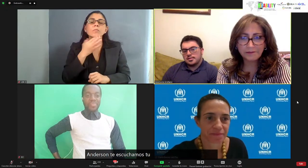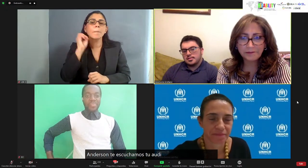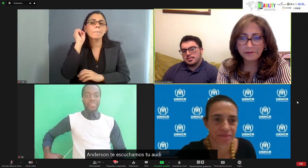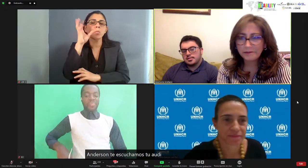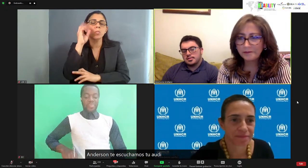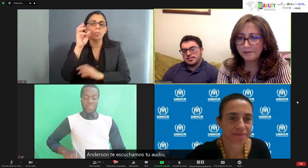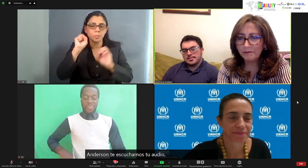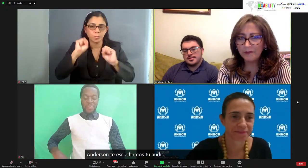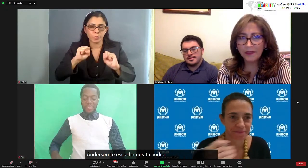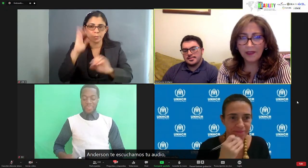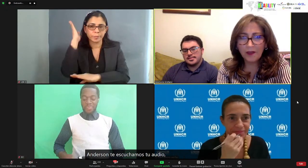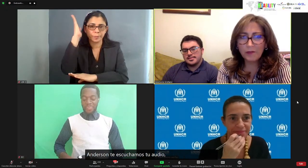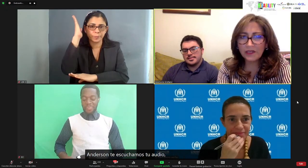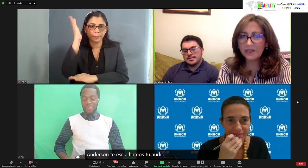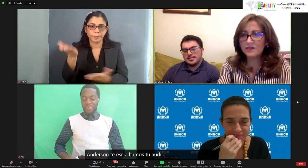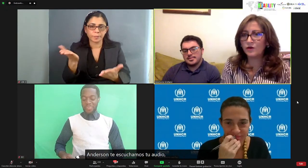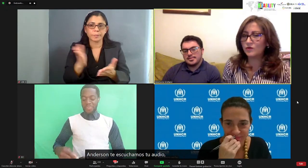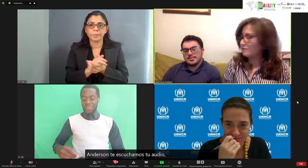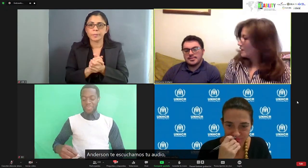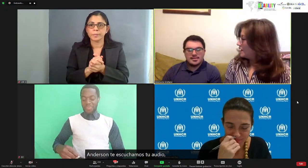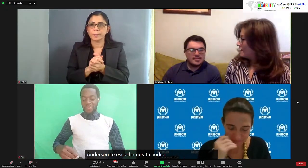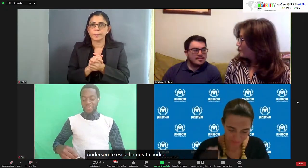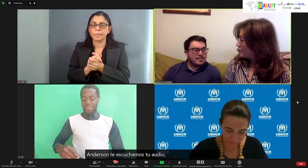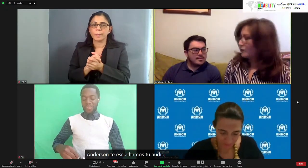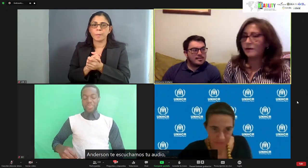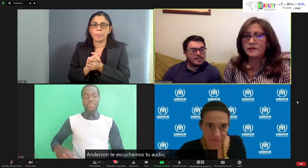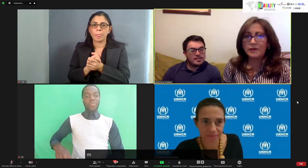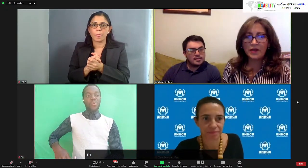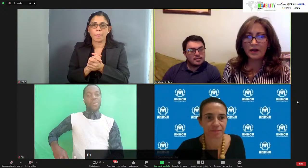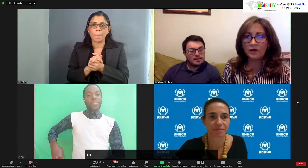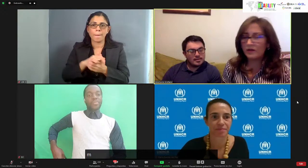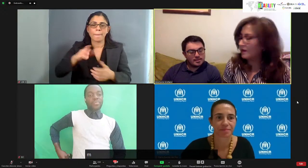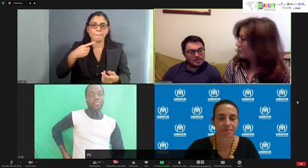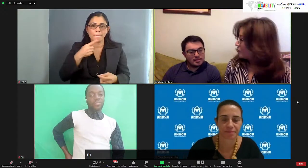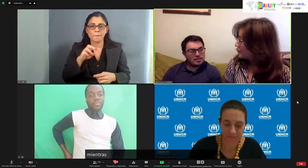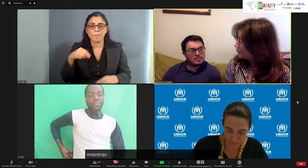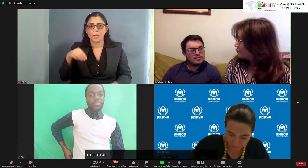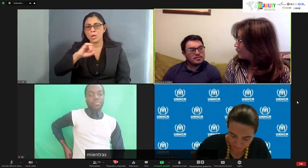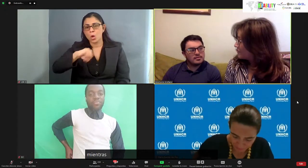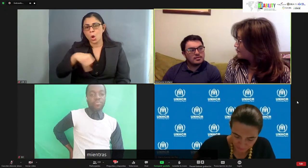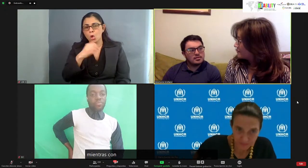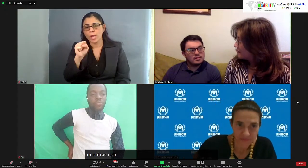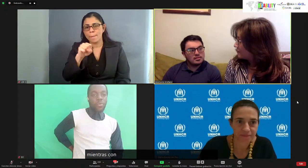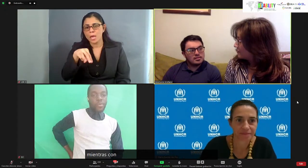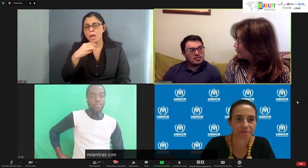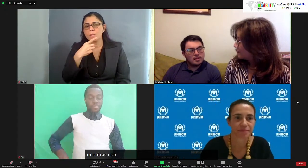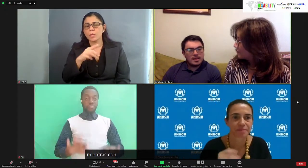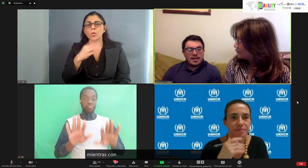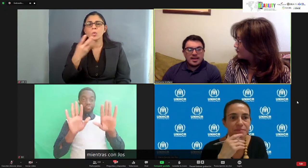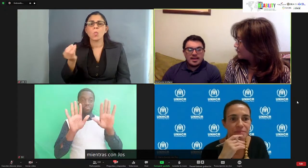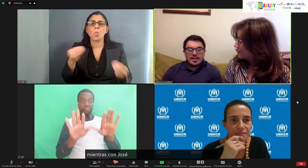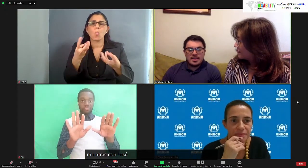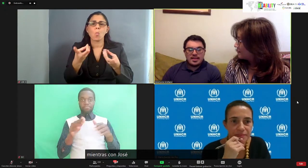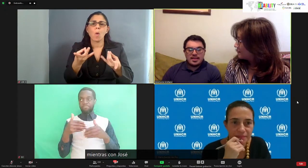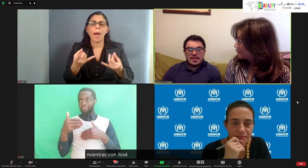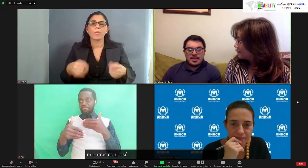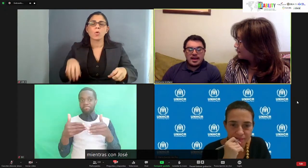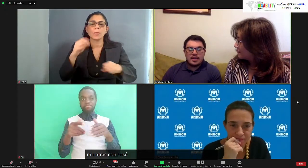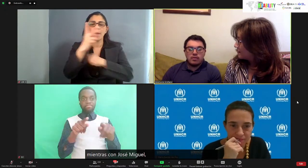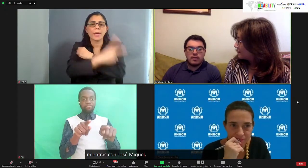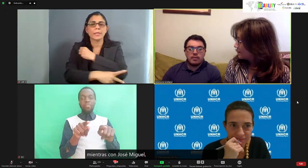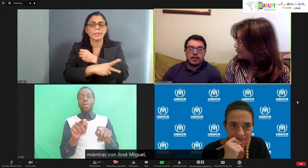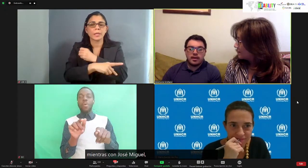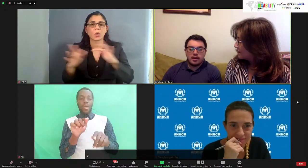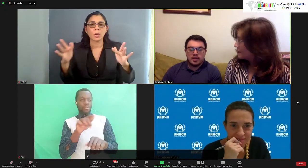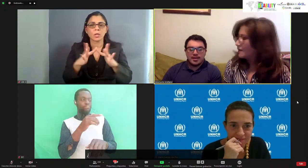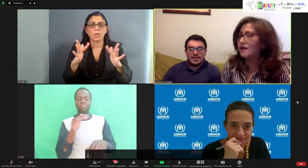your camera and audio so that we can begin in the meantime with jose miguel we can also remind people how many countries do we have